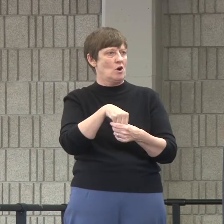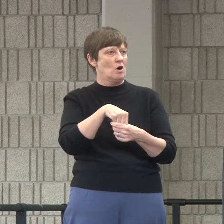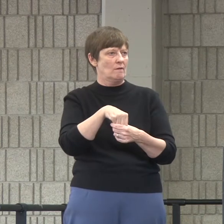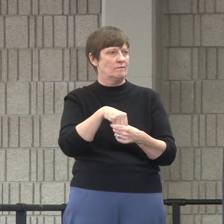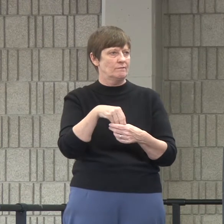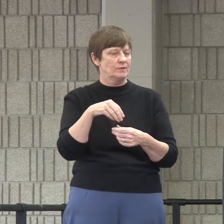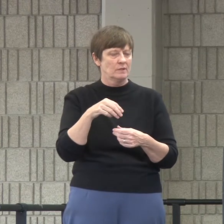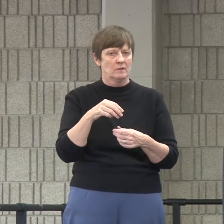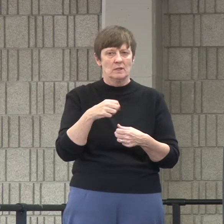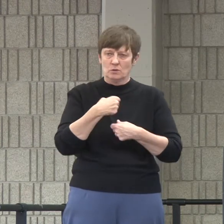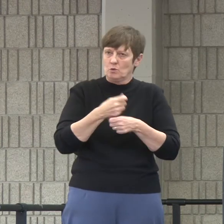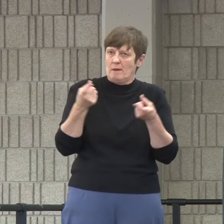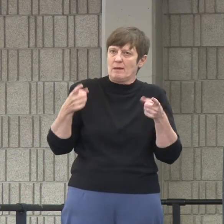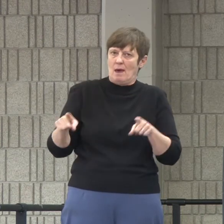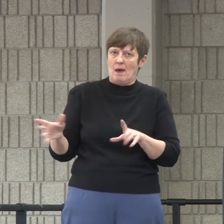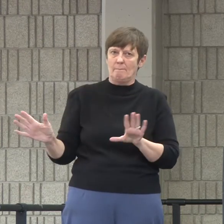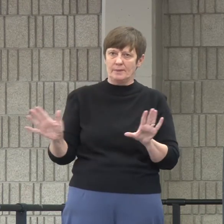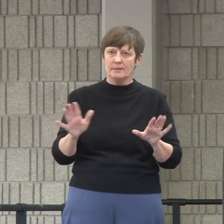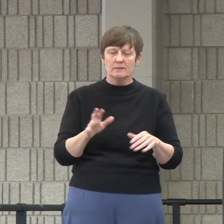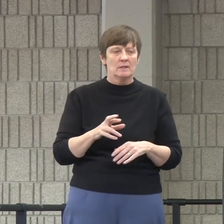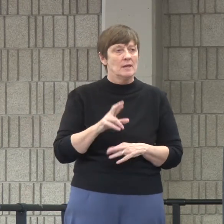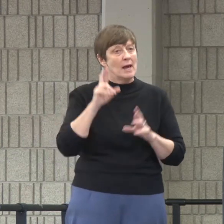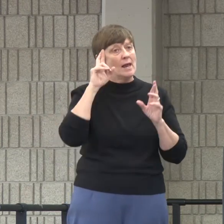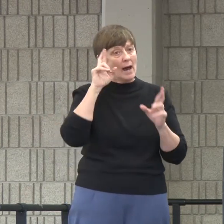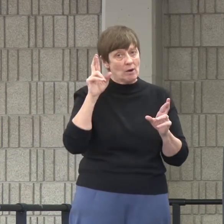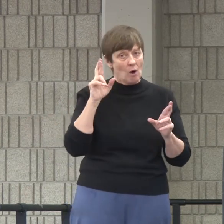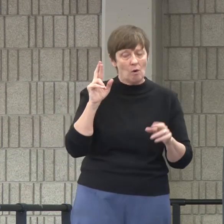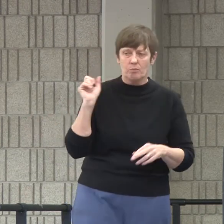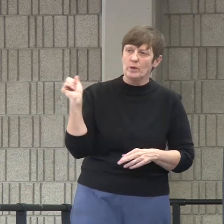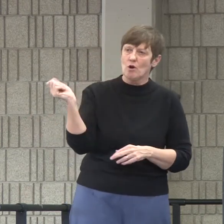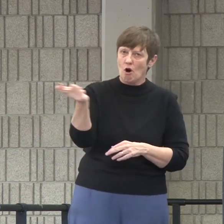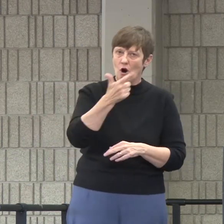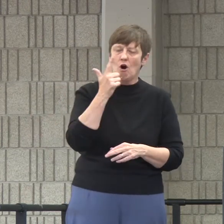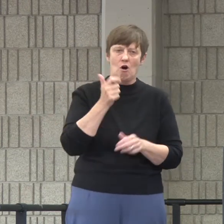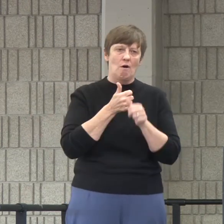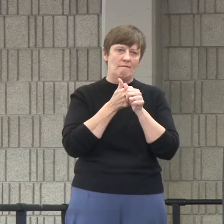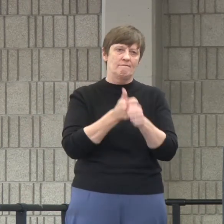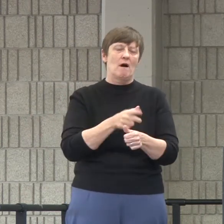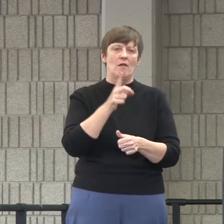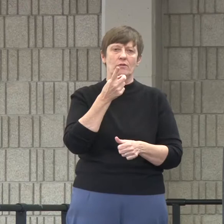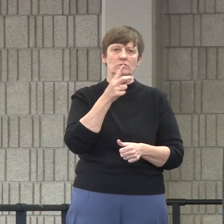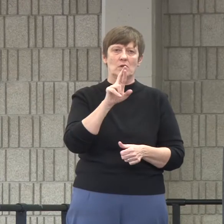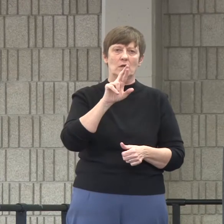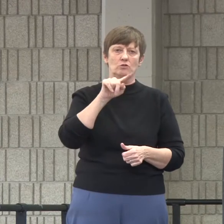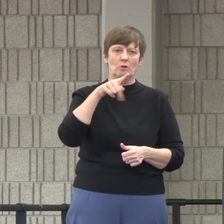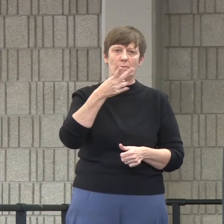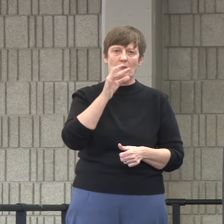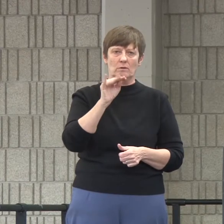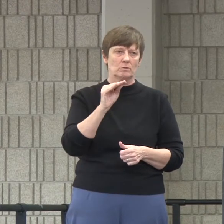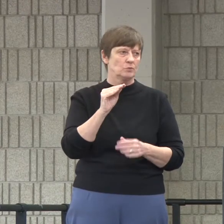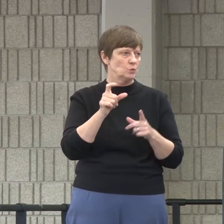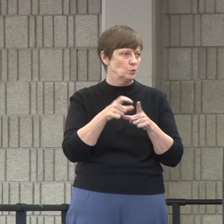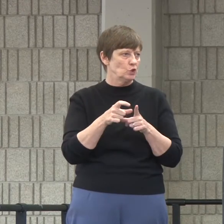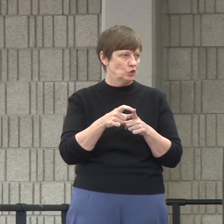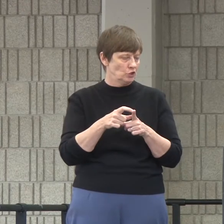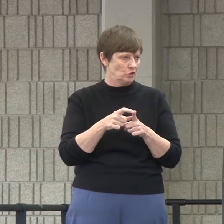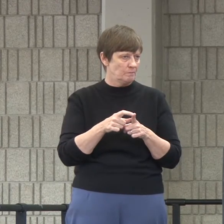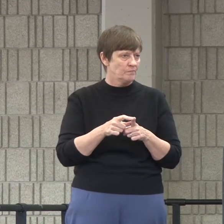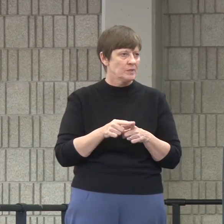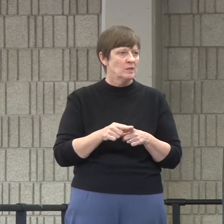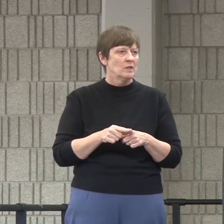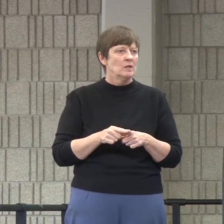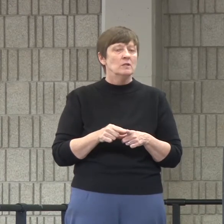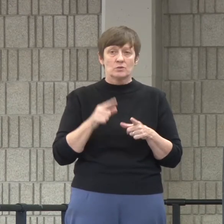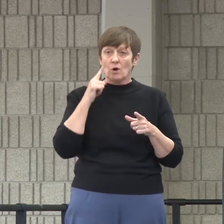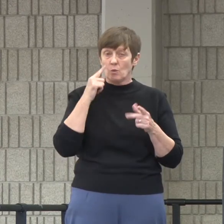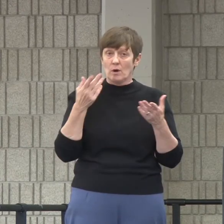this happen. And to I hope that we can all follow Dr. Pilgrim's inspiring words. So we're about to